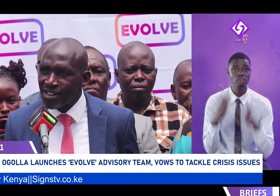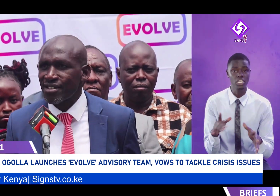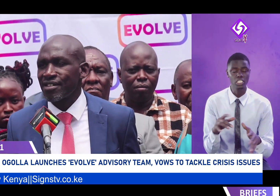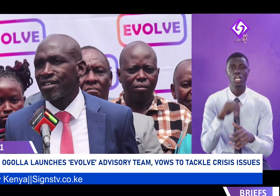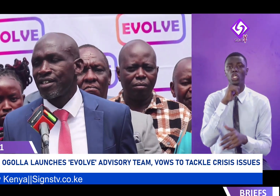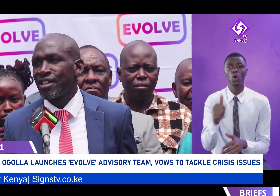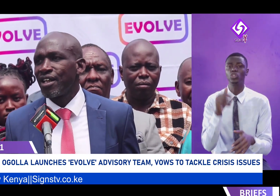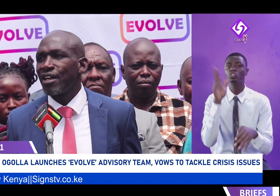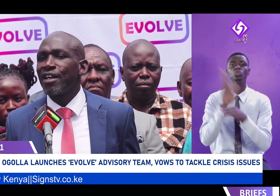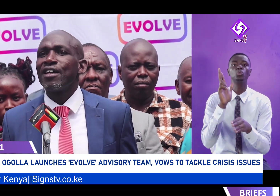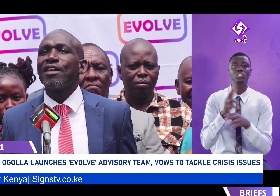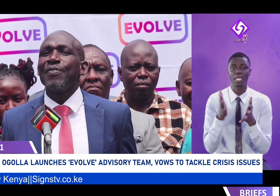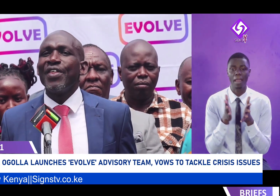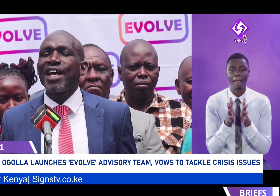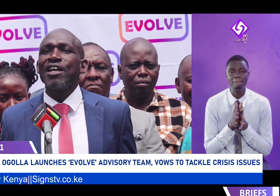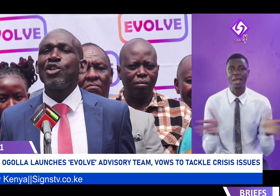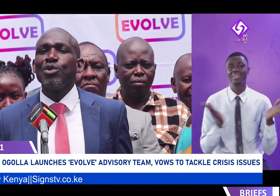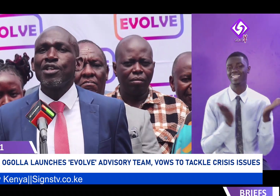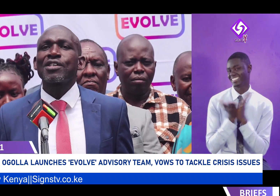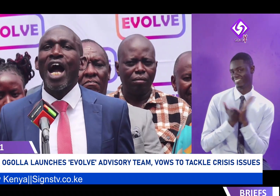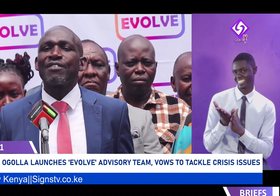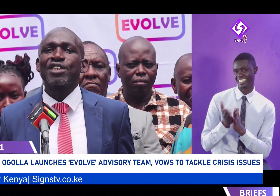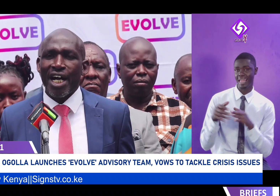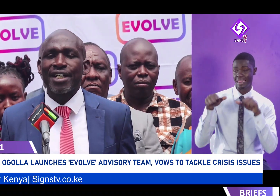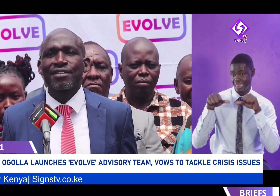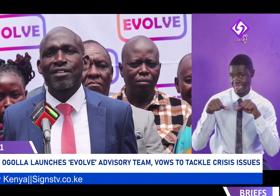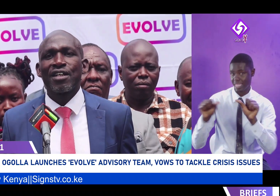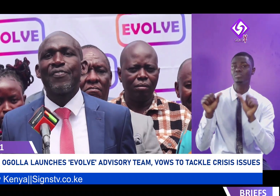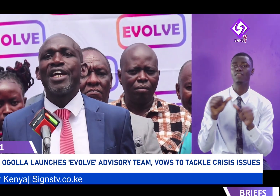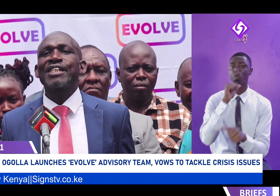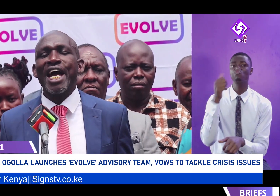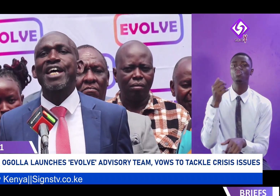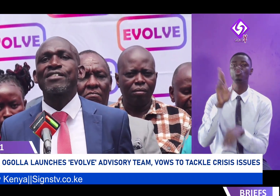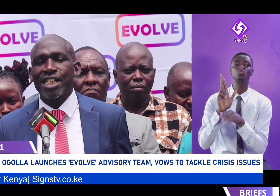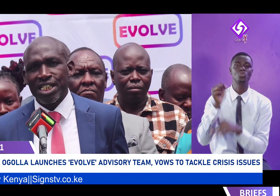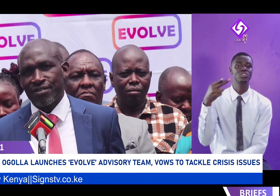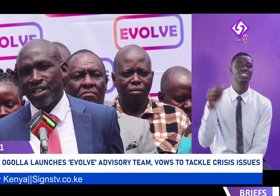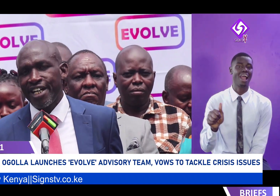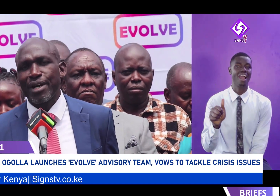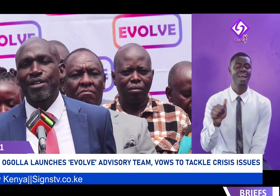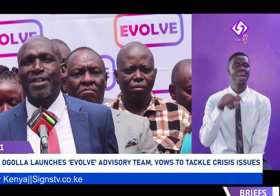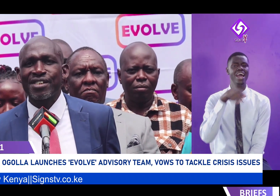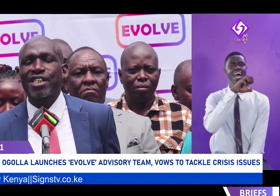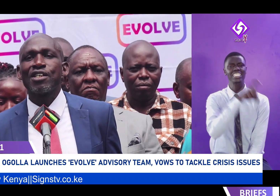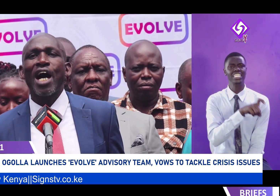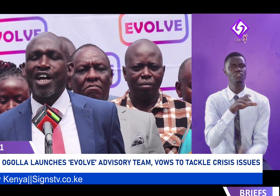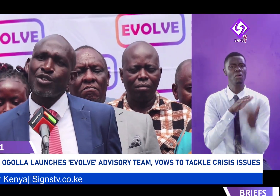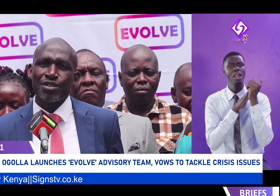services. They do not have SHA. The entire executive, led by the president, are not on